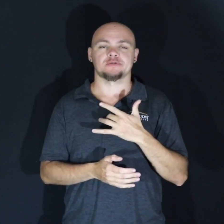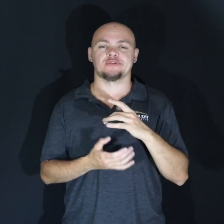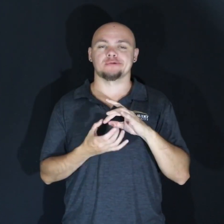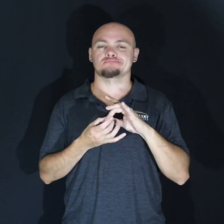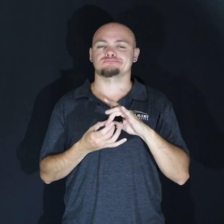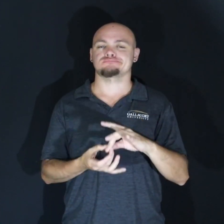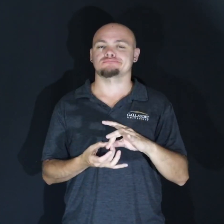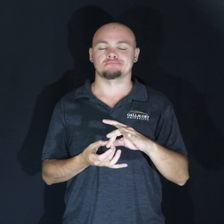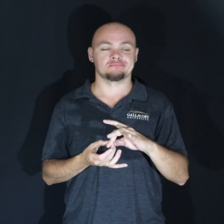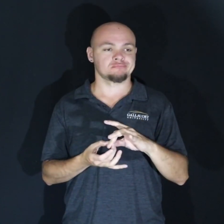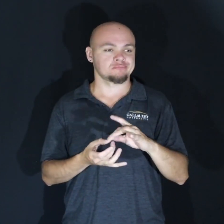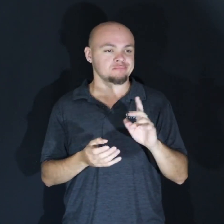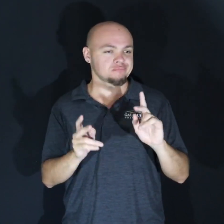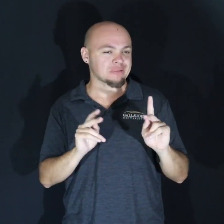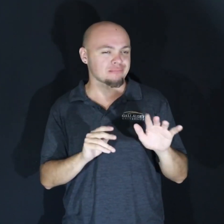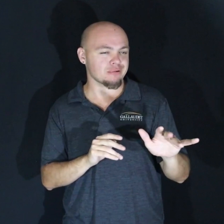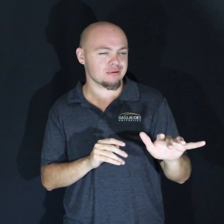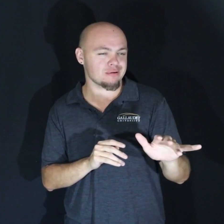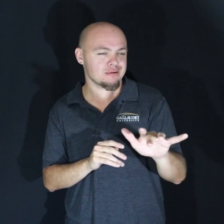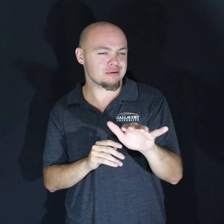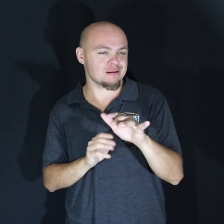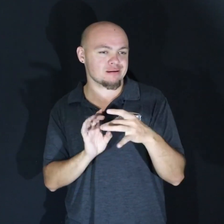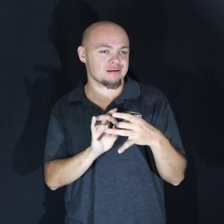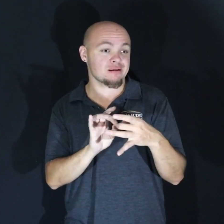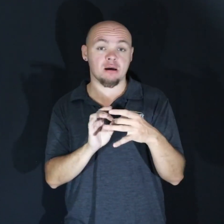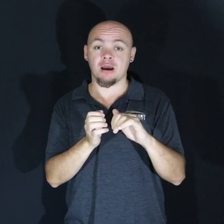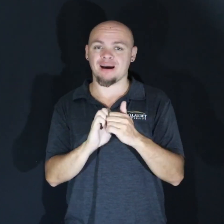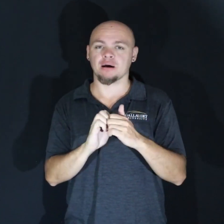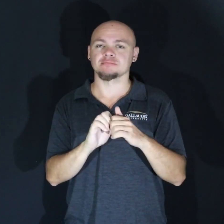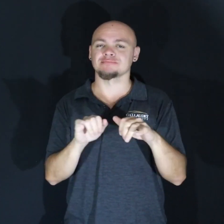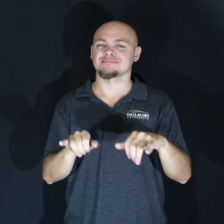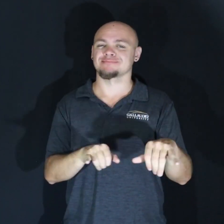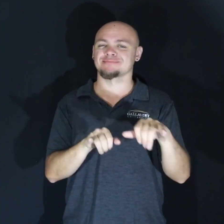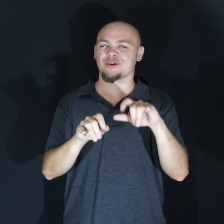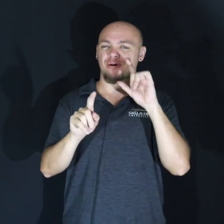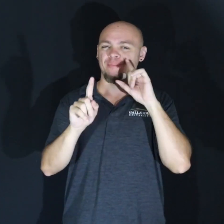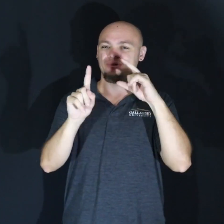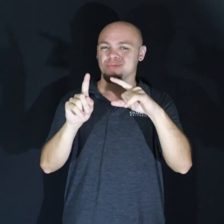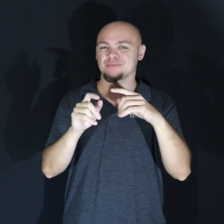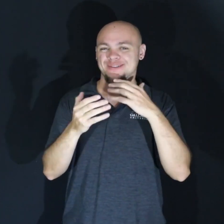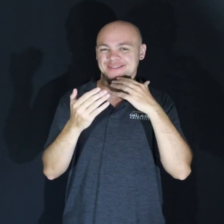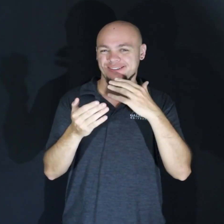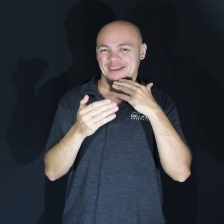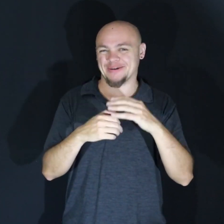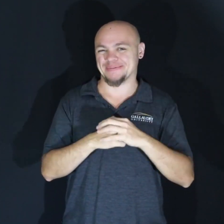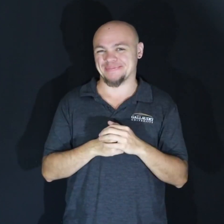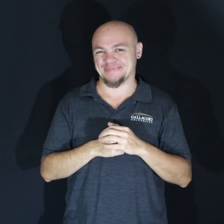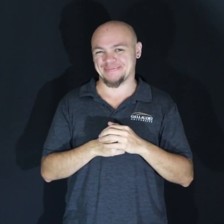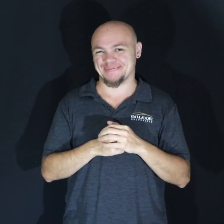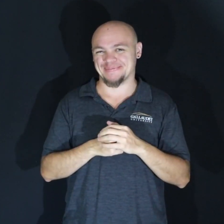of connection with other people through their common purpose. Thank you.